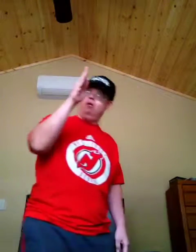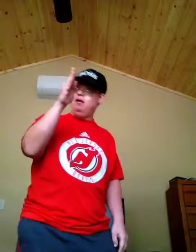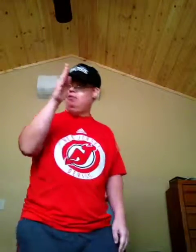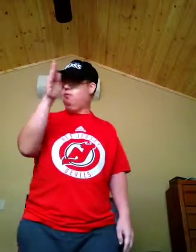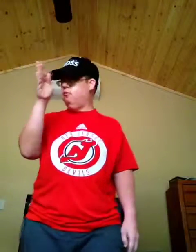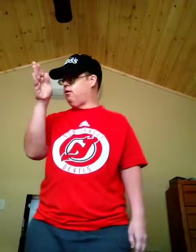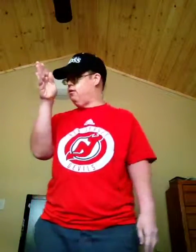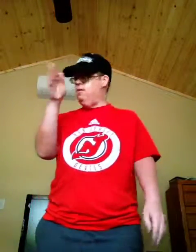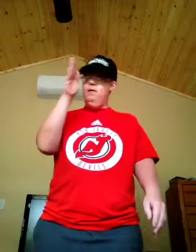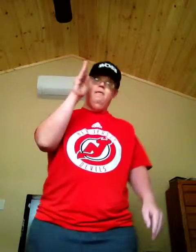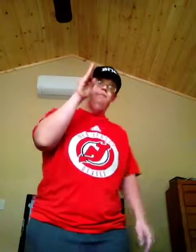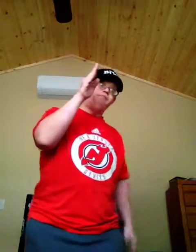in the book